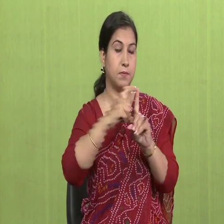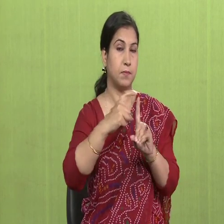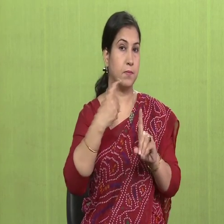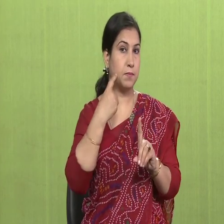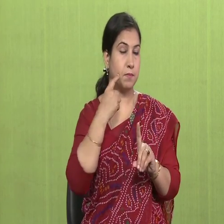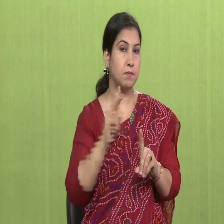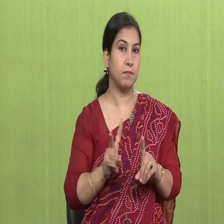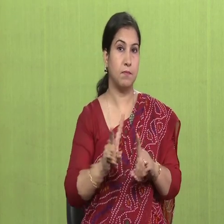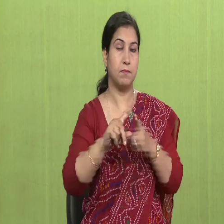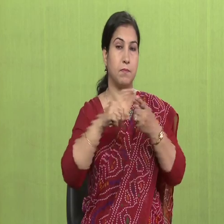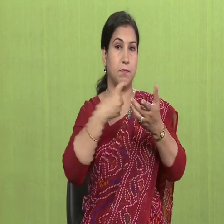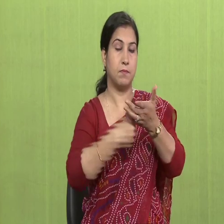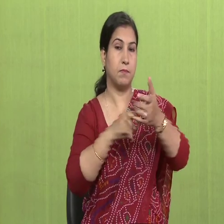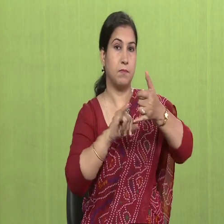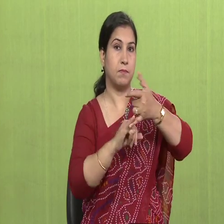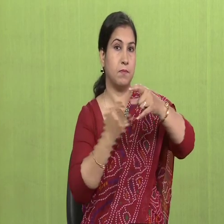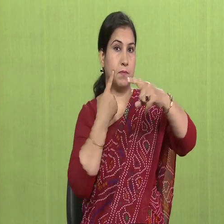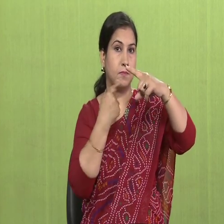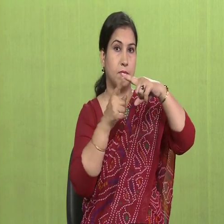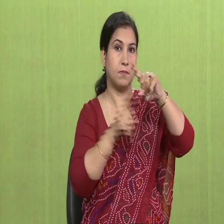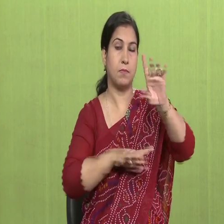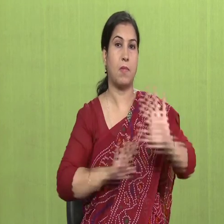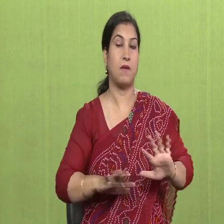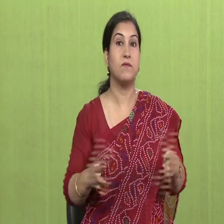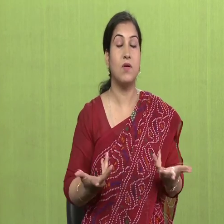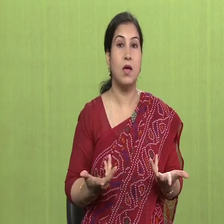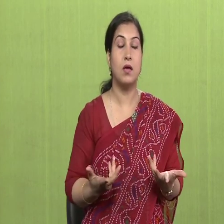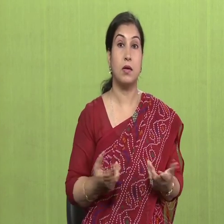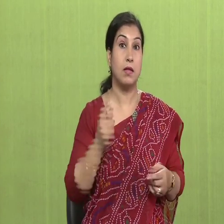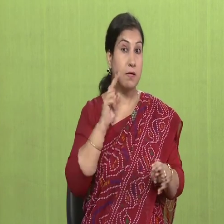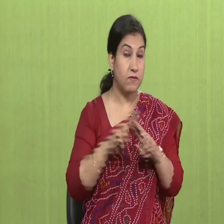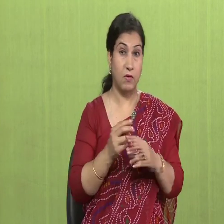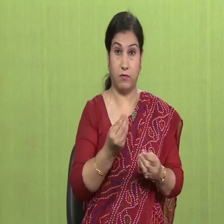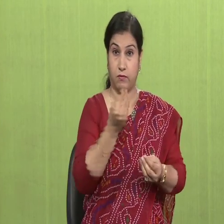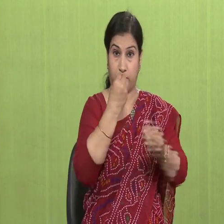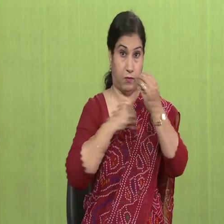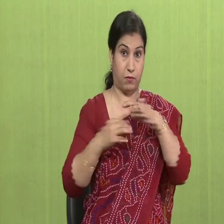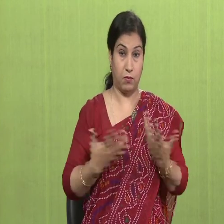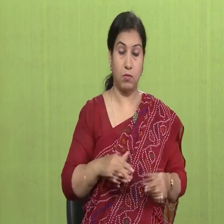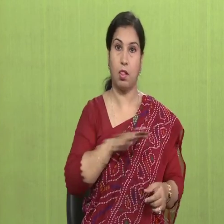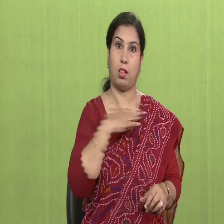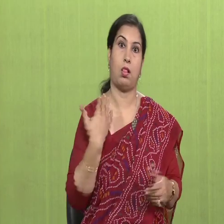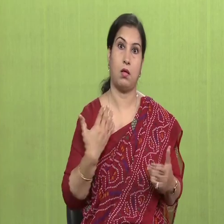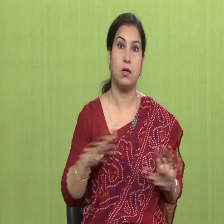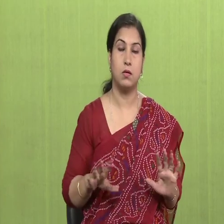Without vegetation, the animals and some microorganisms would die for lack of